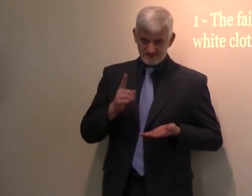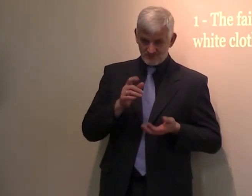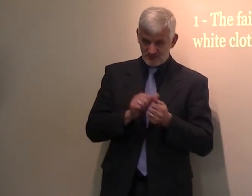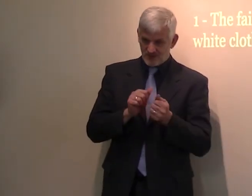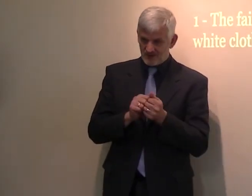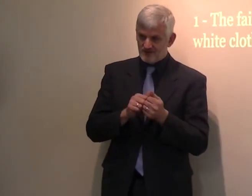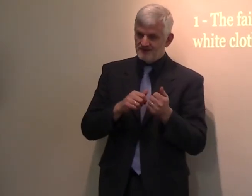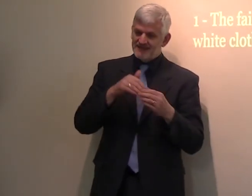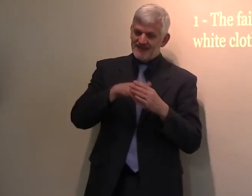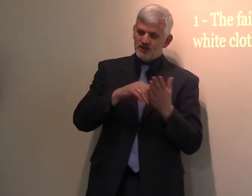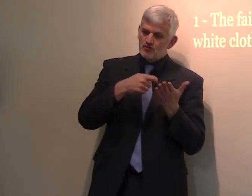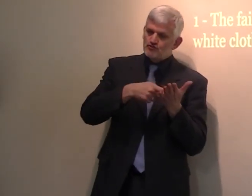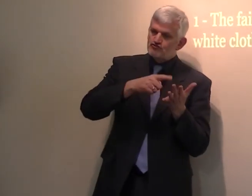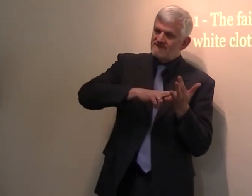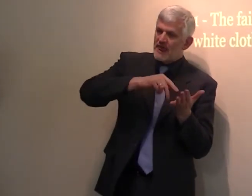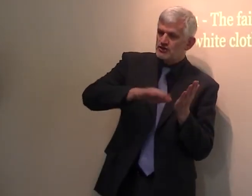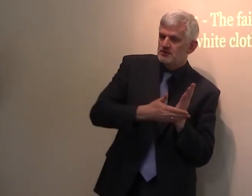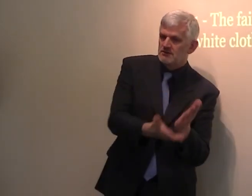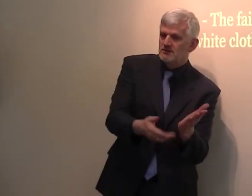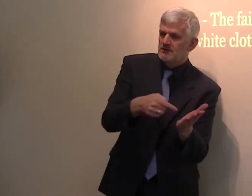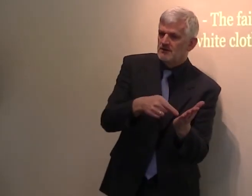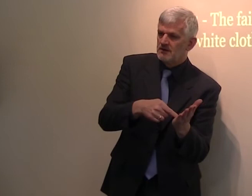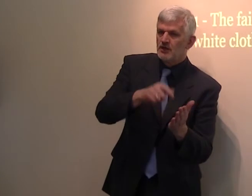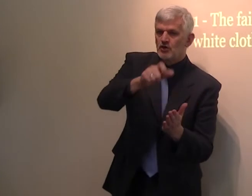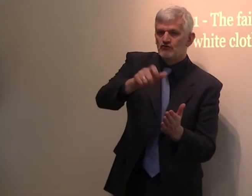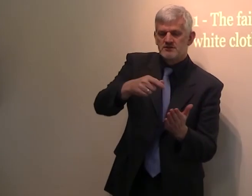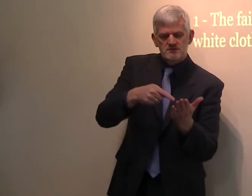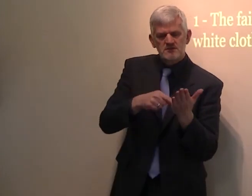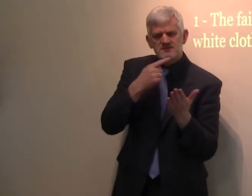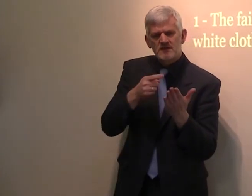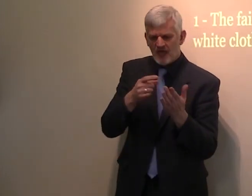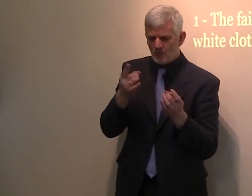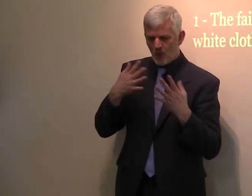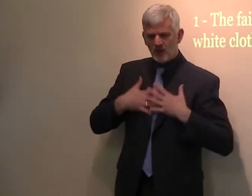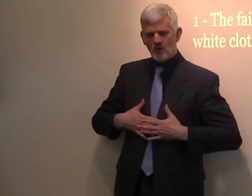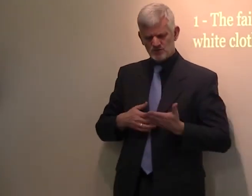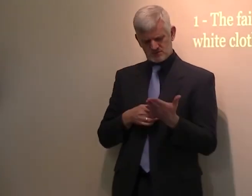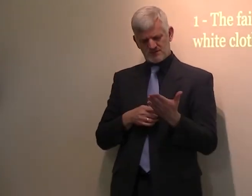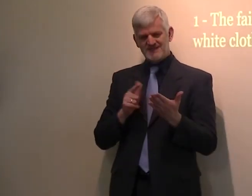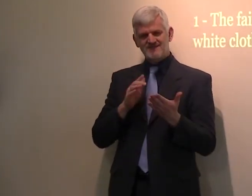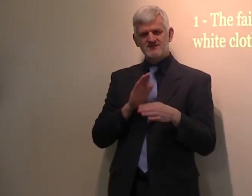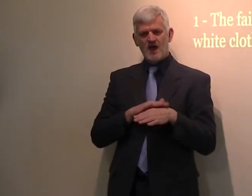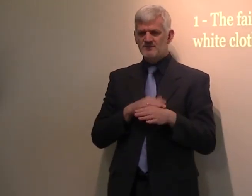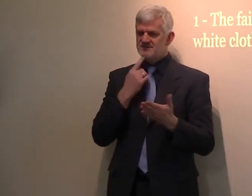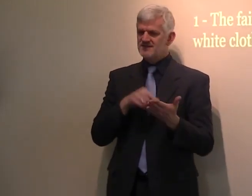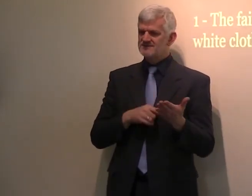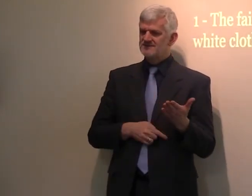Revelation, it is said that believers are clothed in a white garment. And remember, seven again, the number